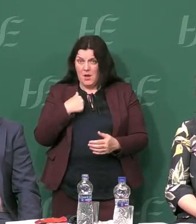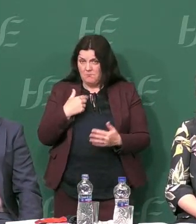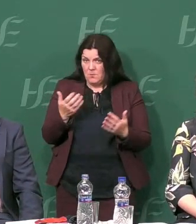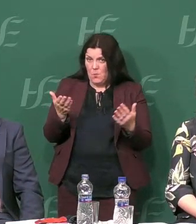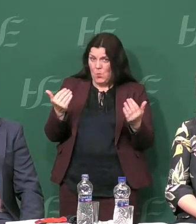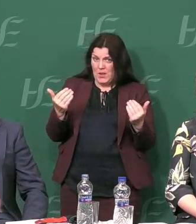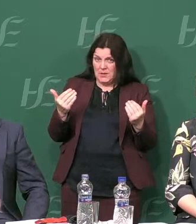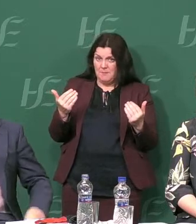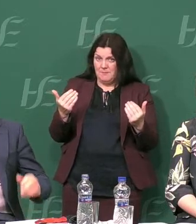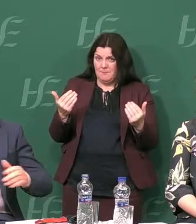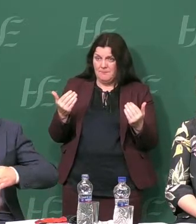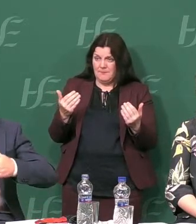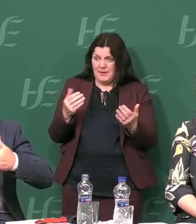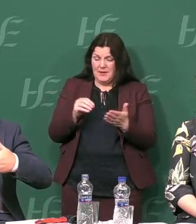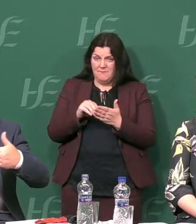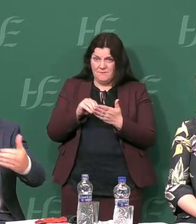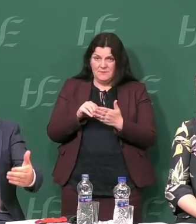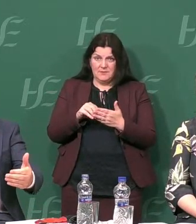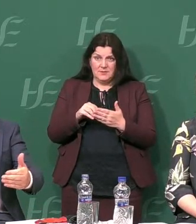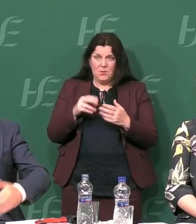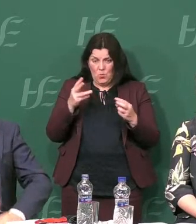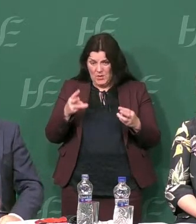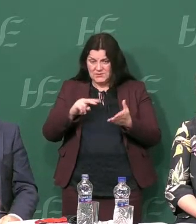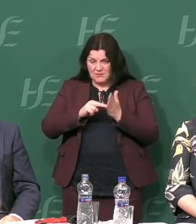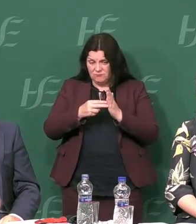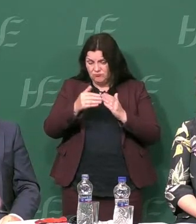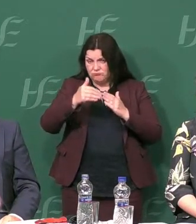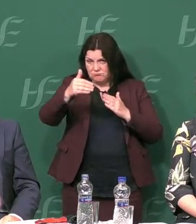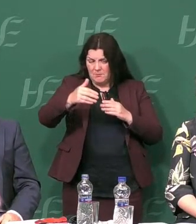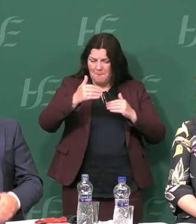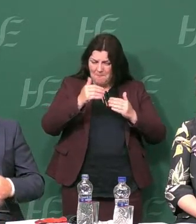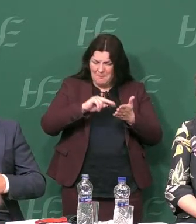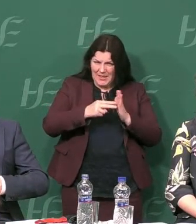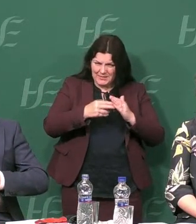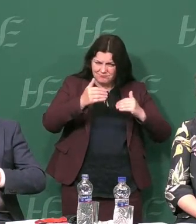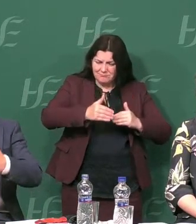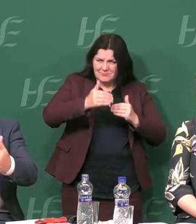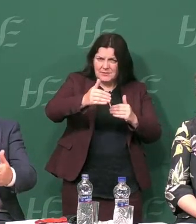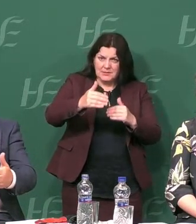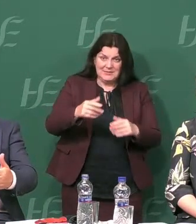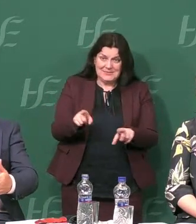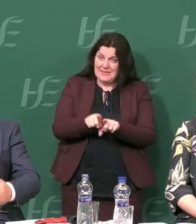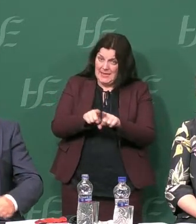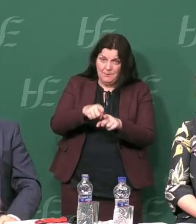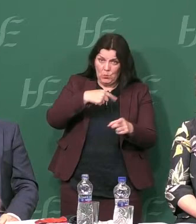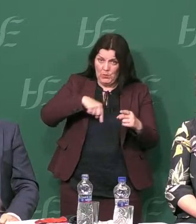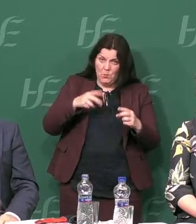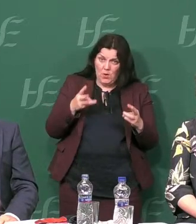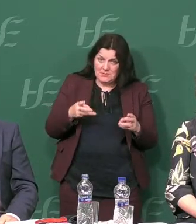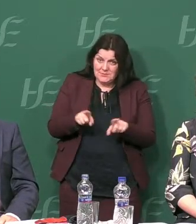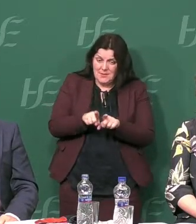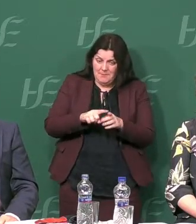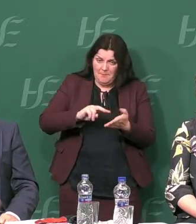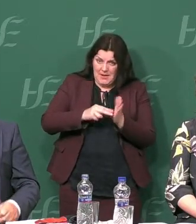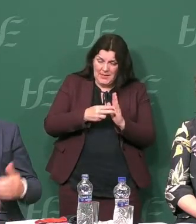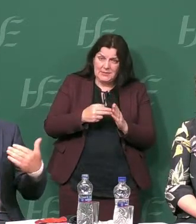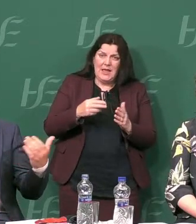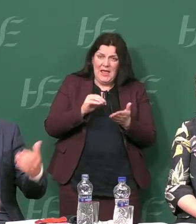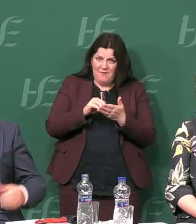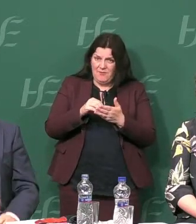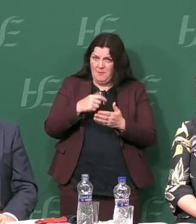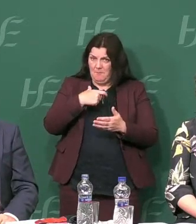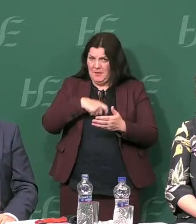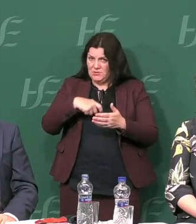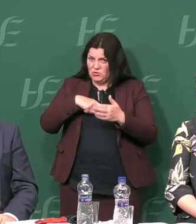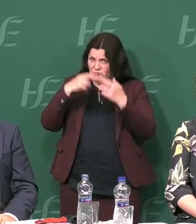welcome that call that came just about finding a roadmap, because I think that's the way we would like to move forward as well, with patient representative groups